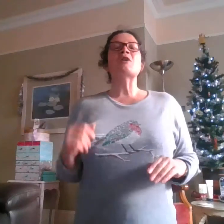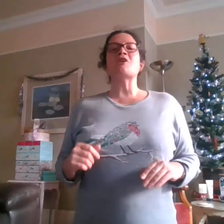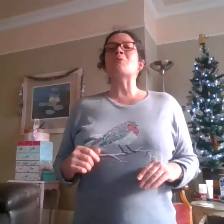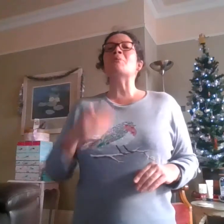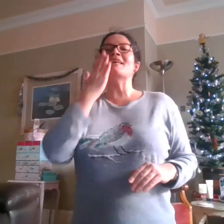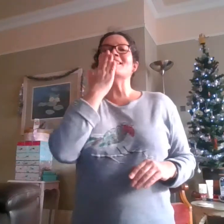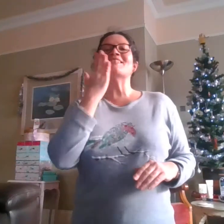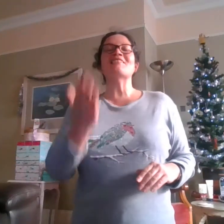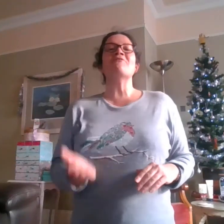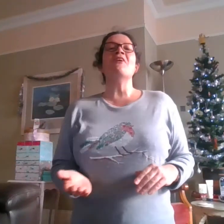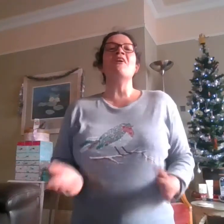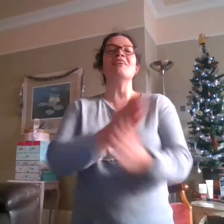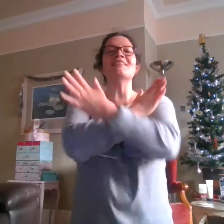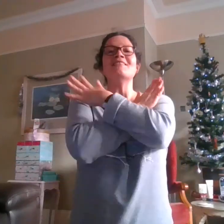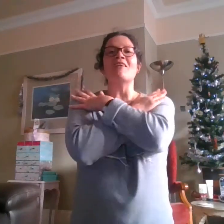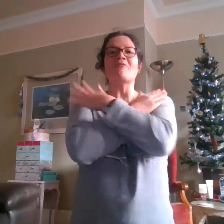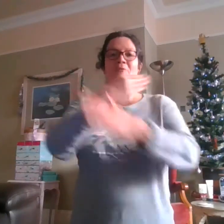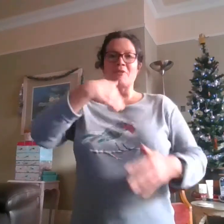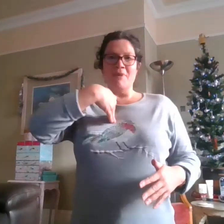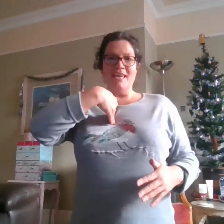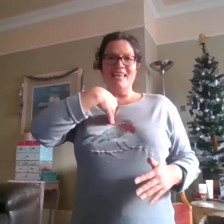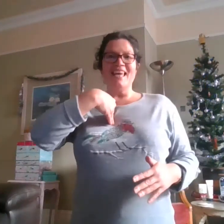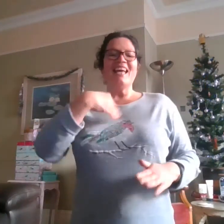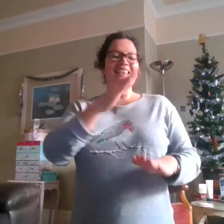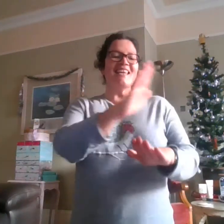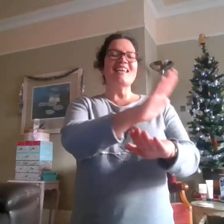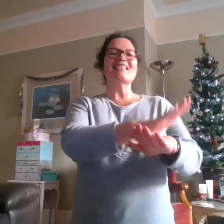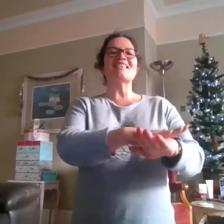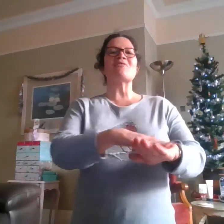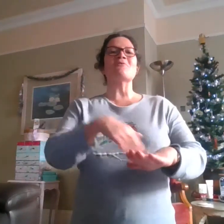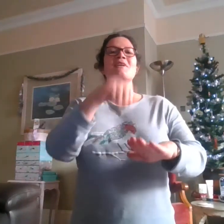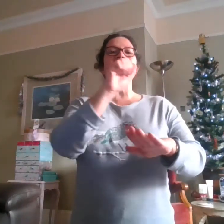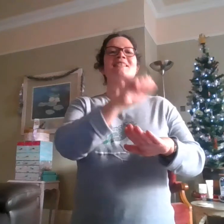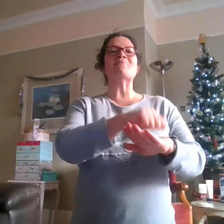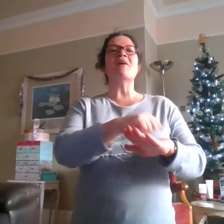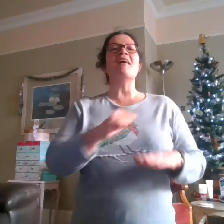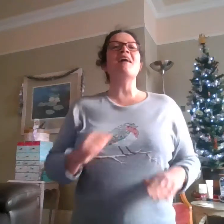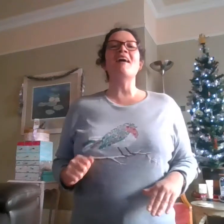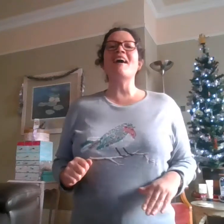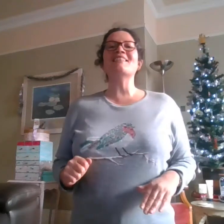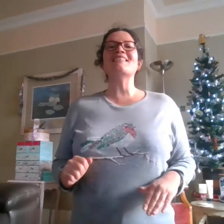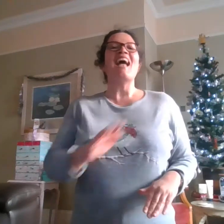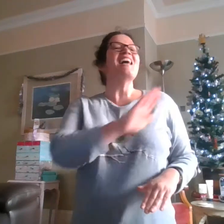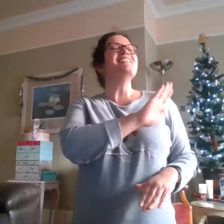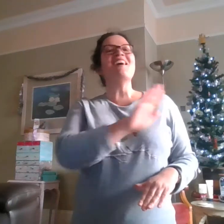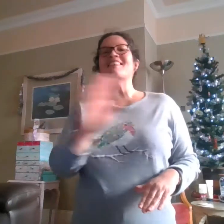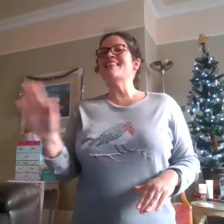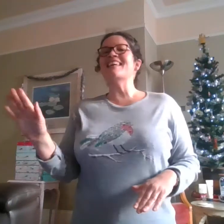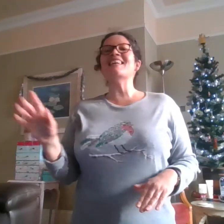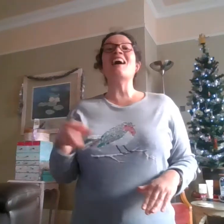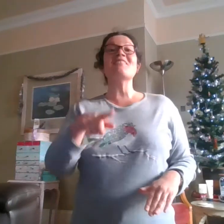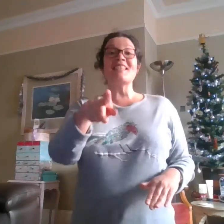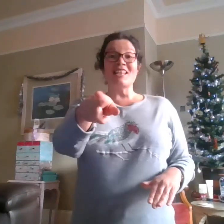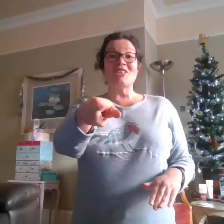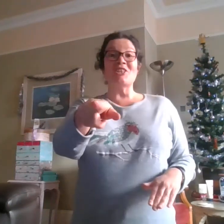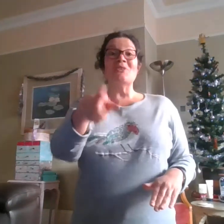So please just fall in love with me this Christmas. Nothing else that you